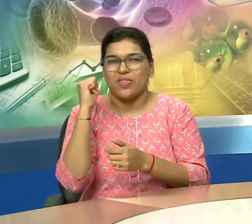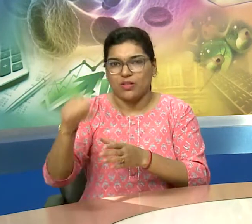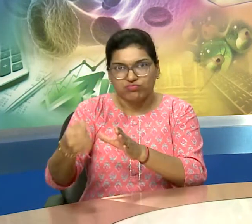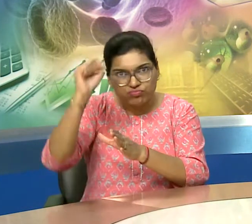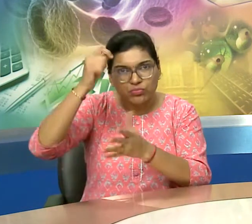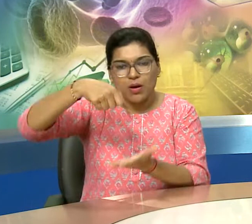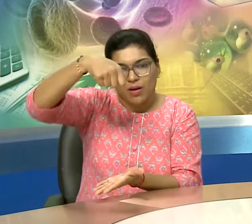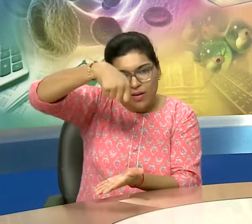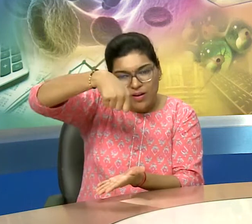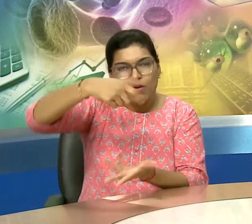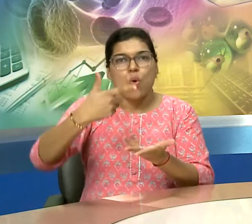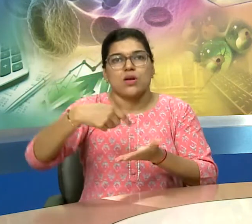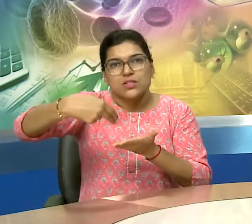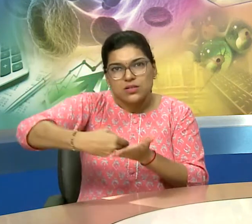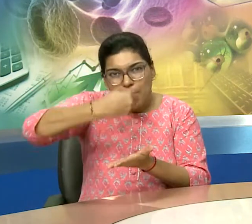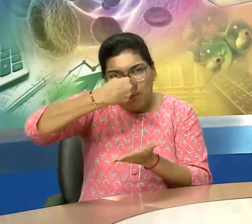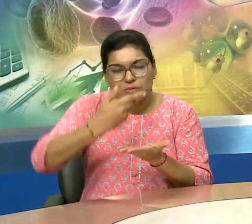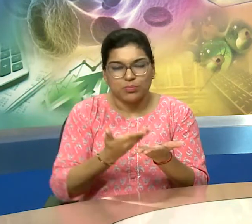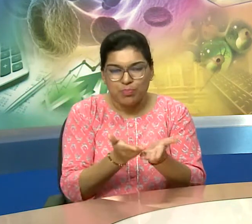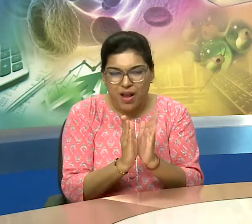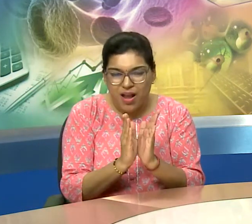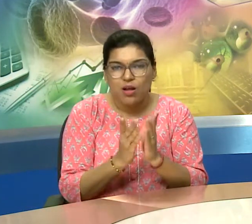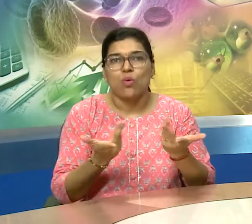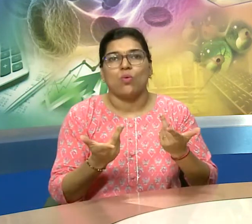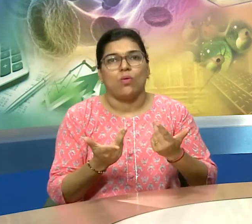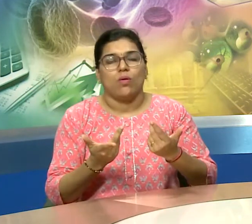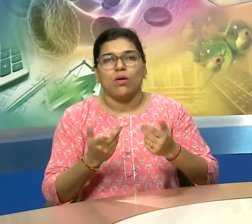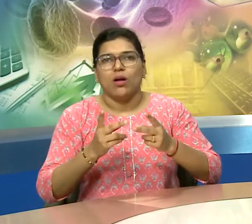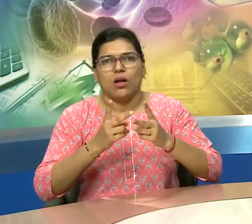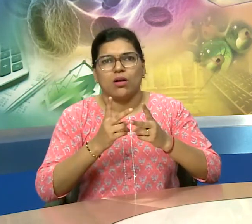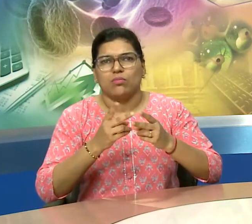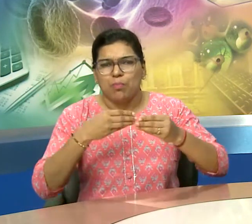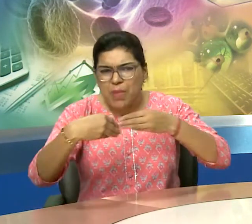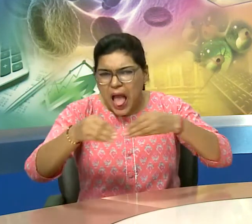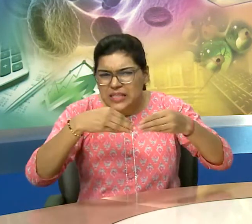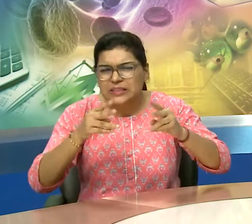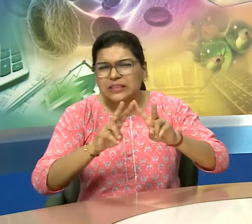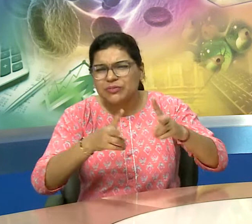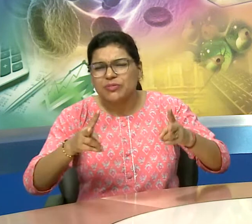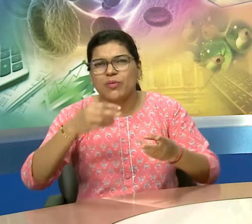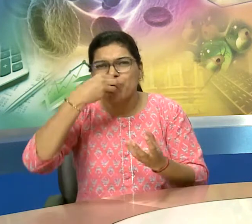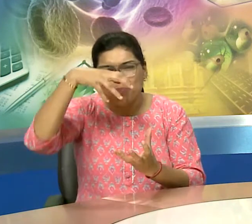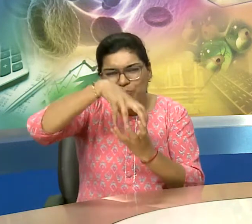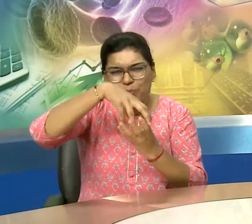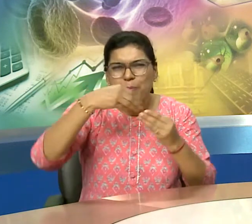vessels, mugs, buckets, etc. And also there are some